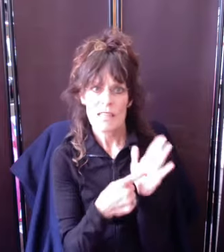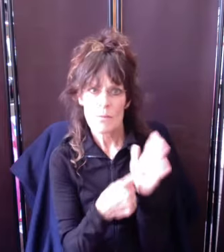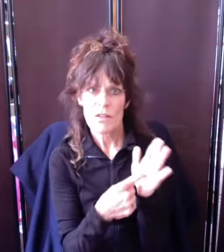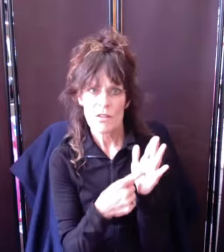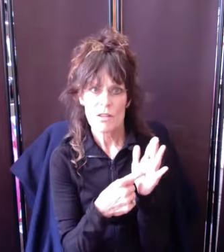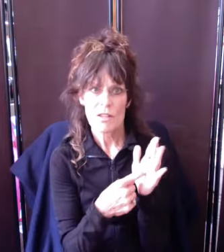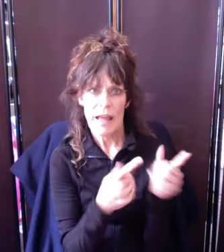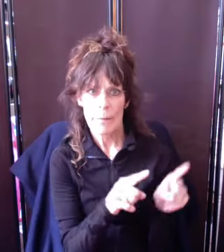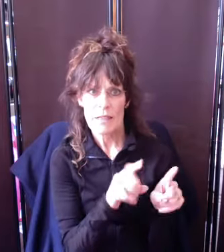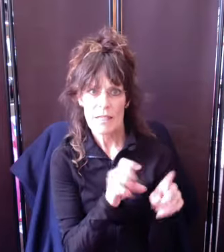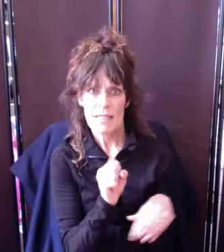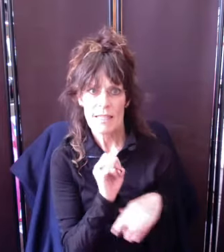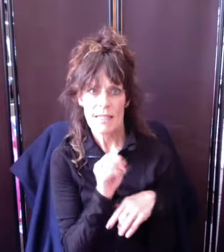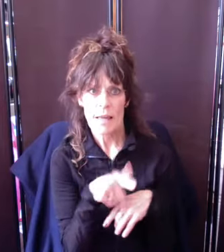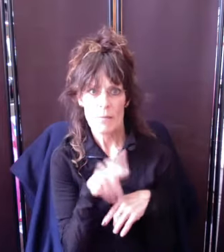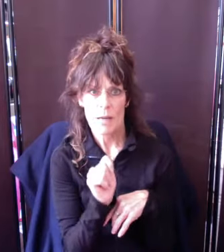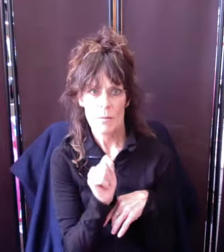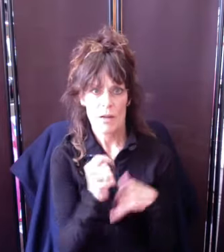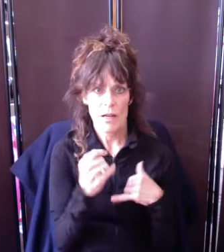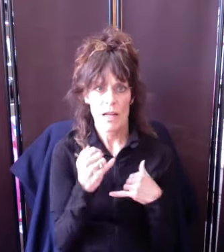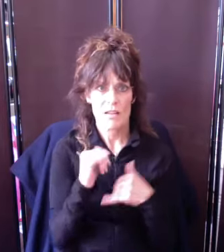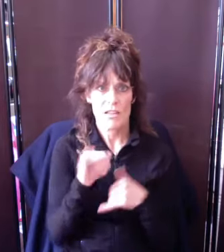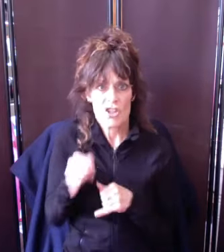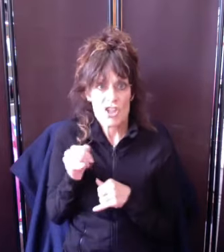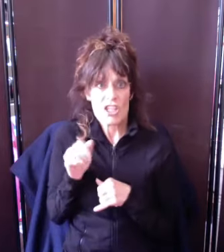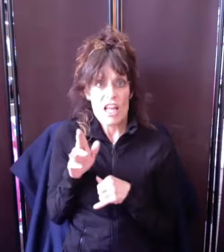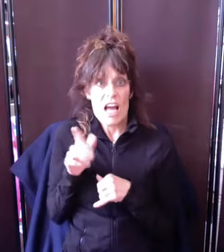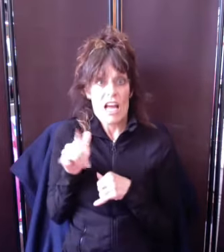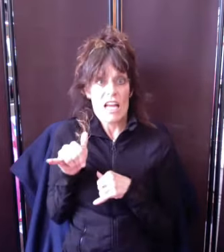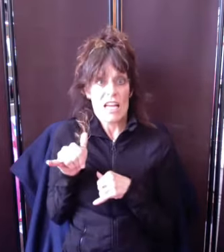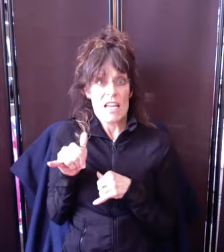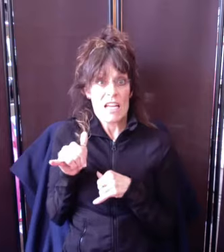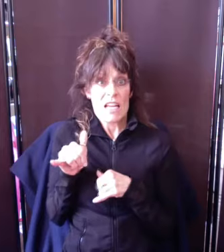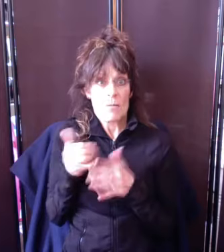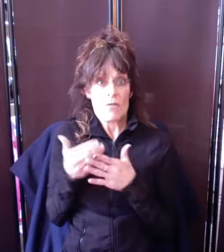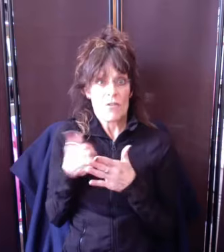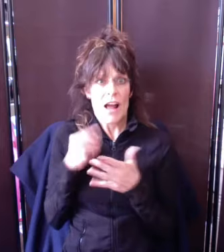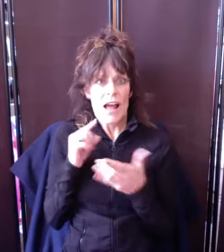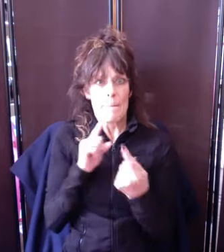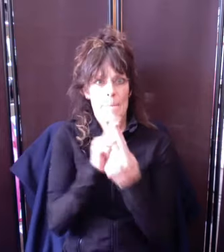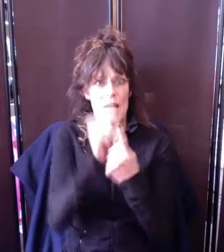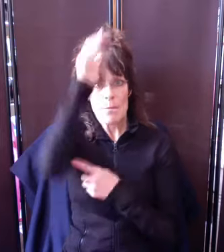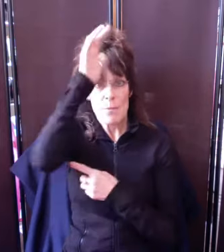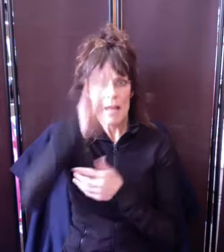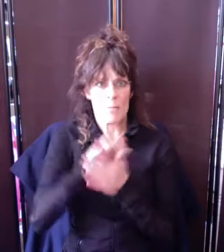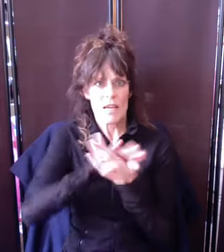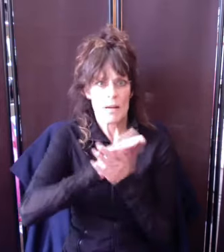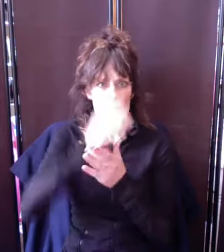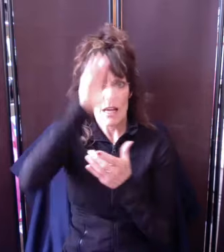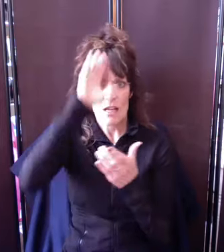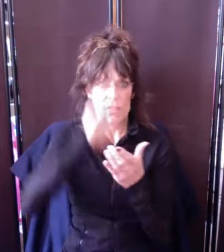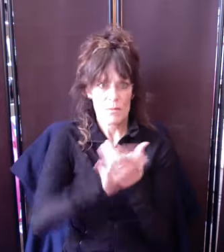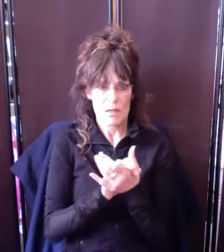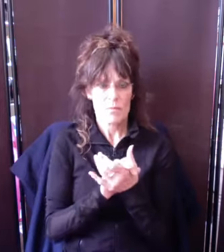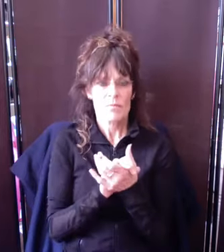September, and the July before I'd met my husband not long before, and I came up this direction